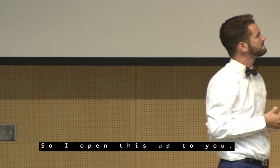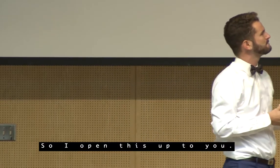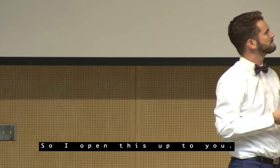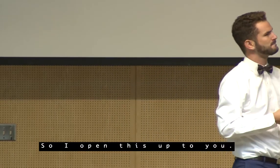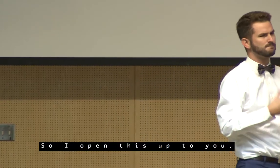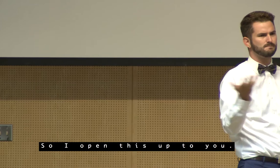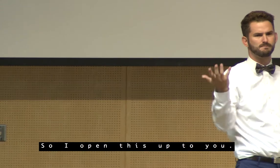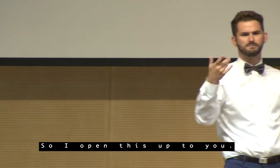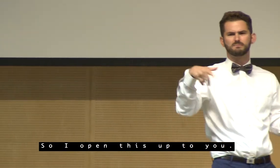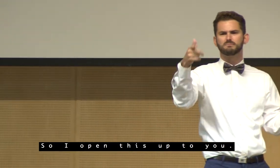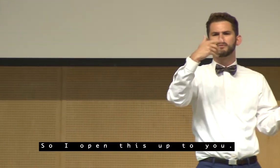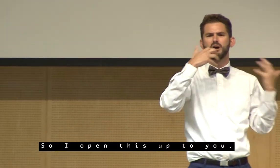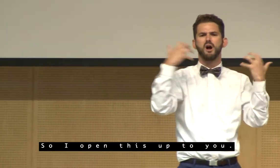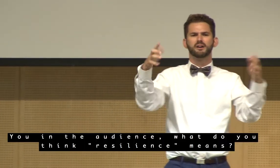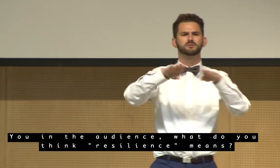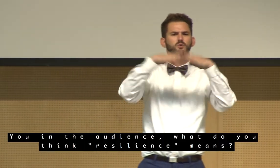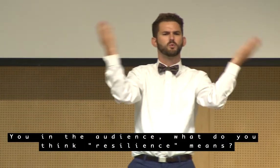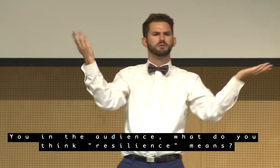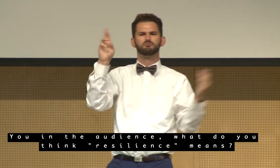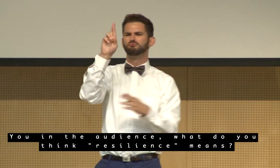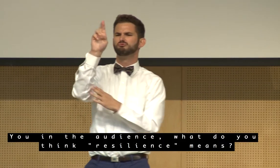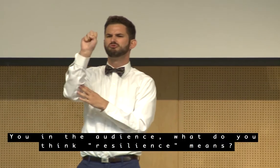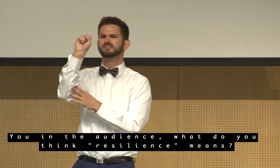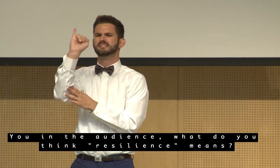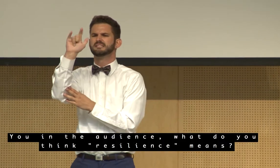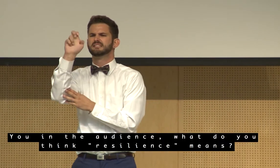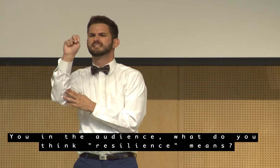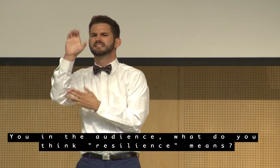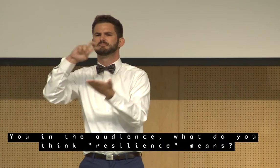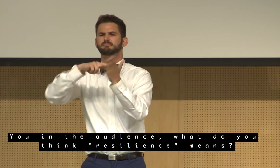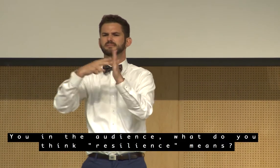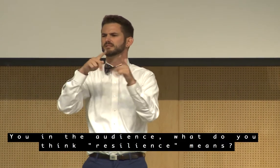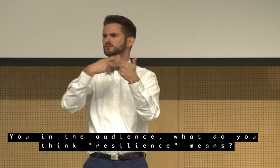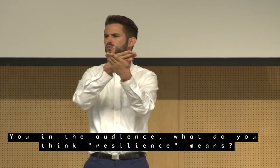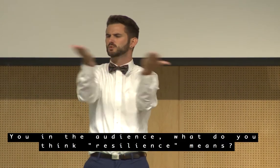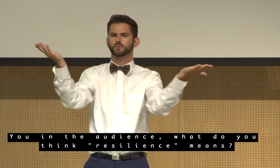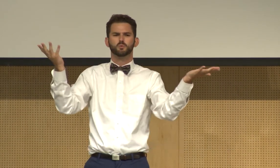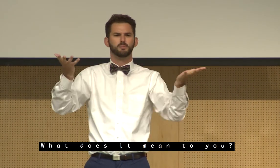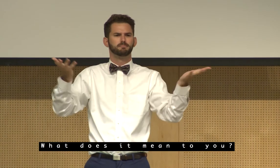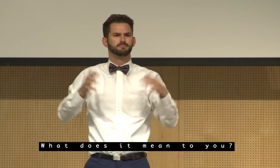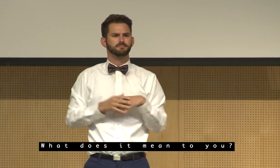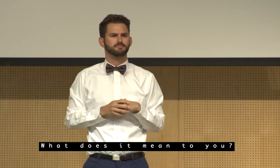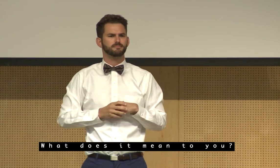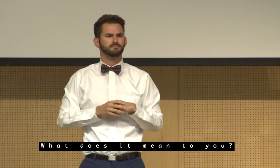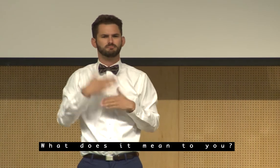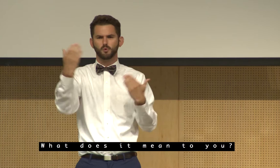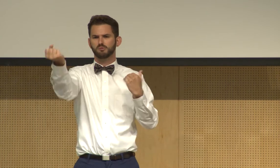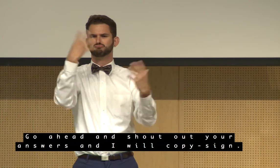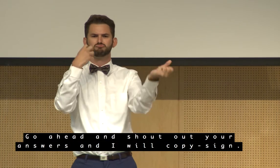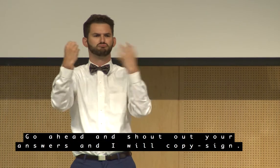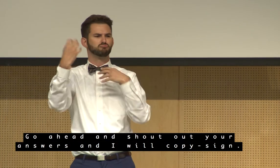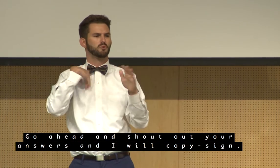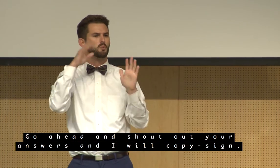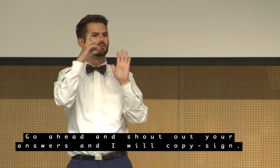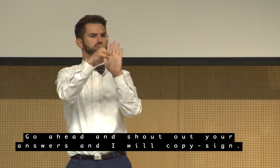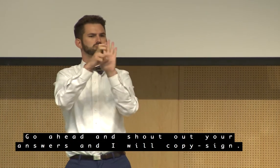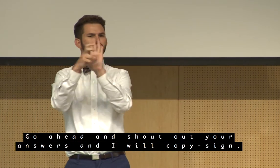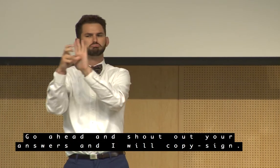So I open this up to you. You in the audience, what do you think resilience means? What does it mean to you? Go ahead and shout